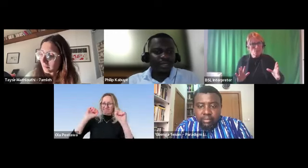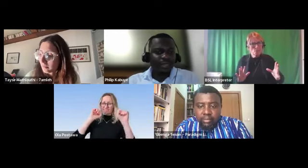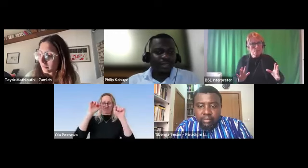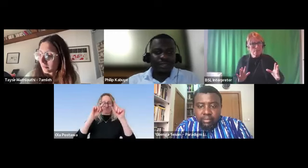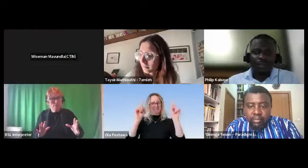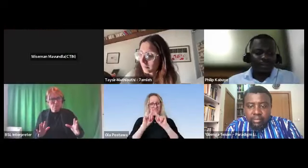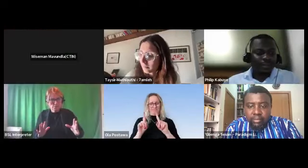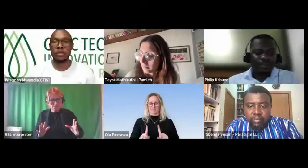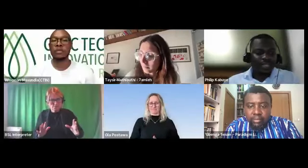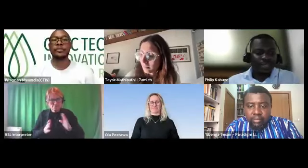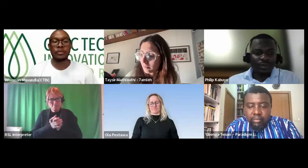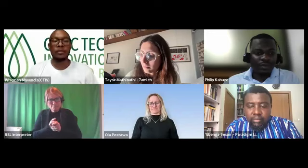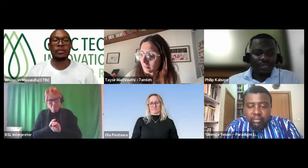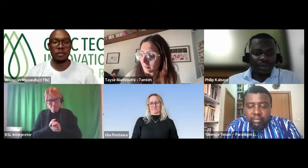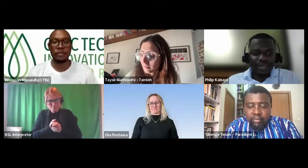abetting